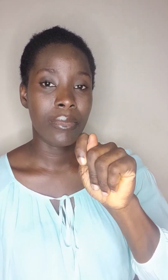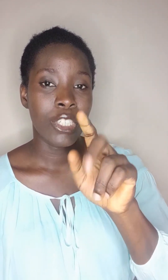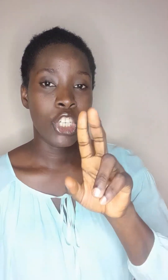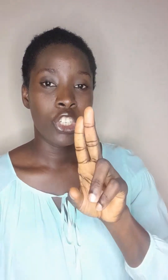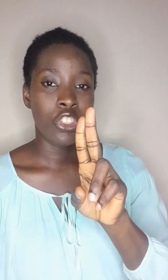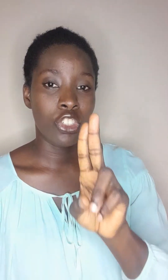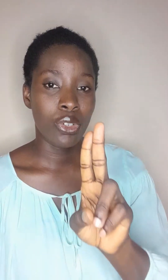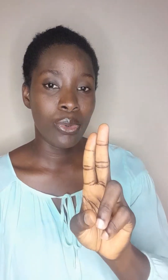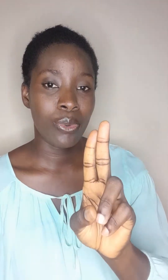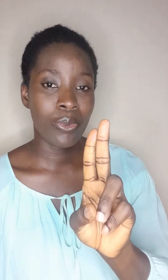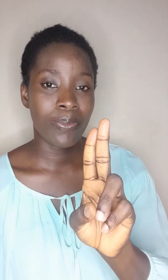U,